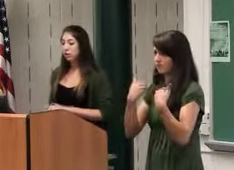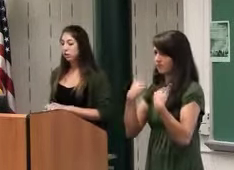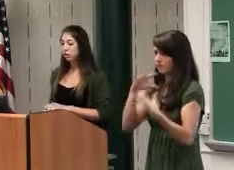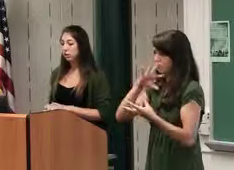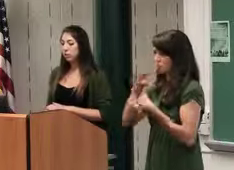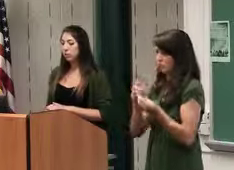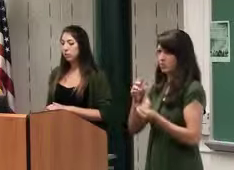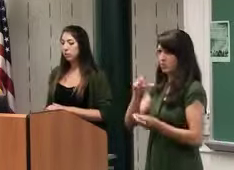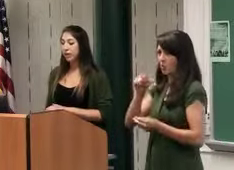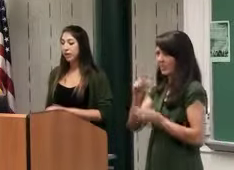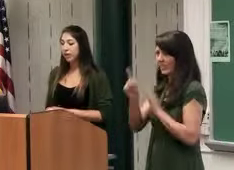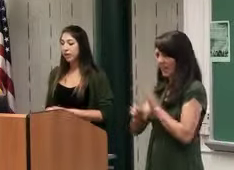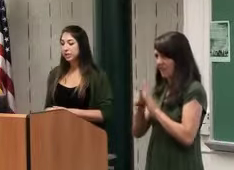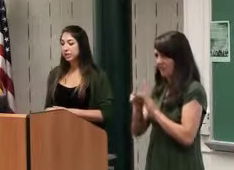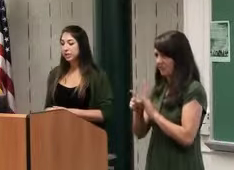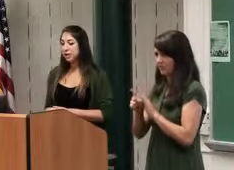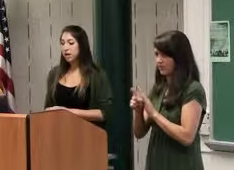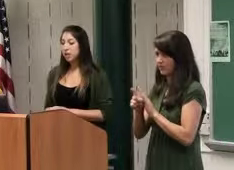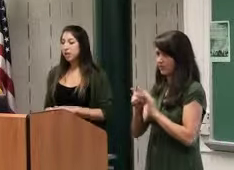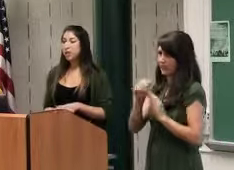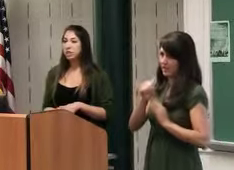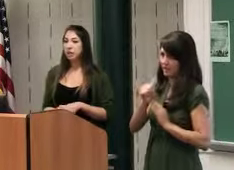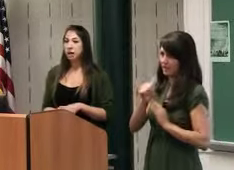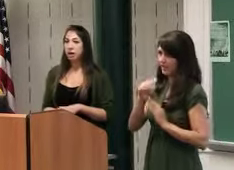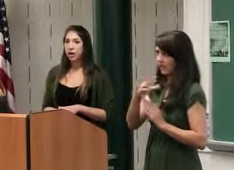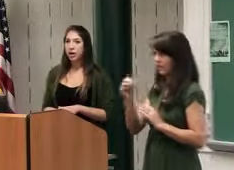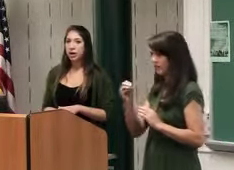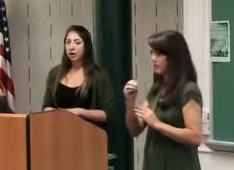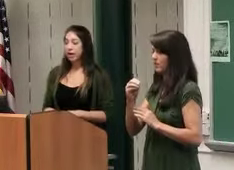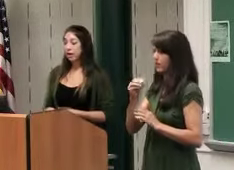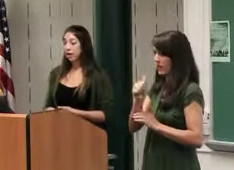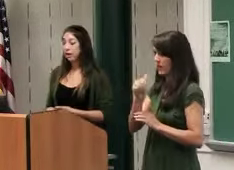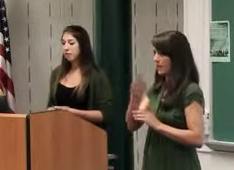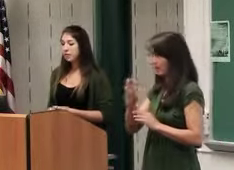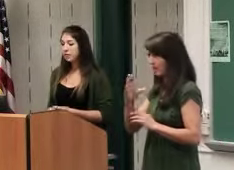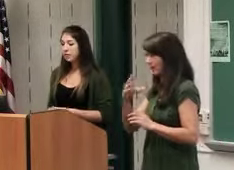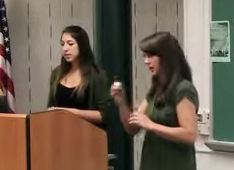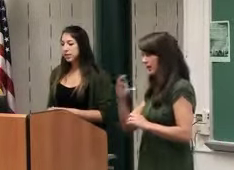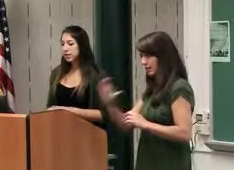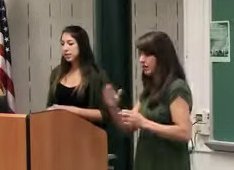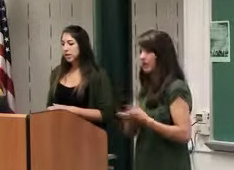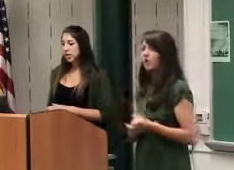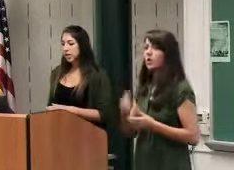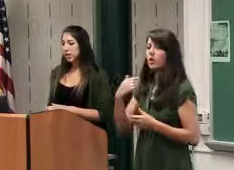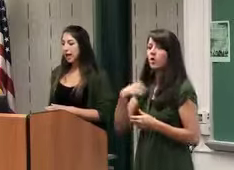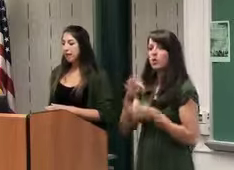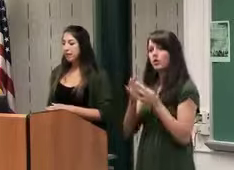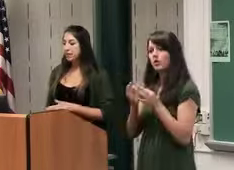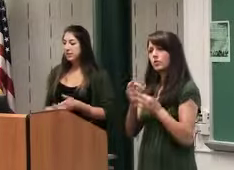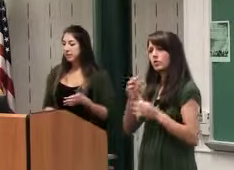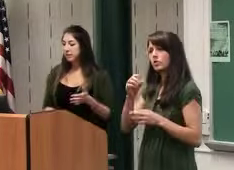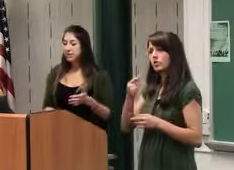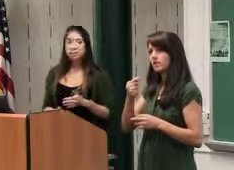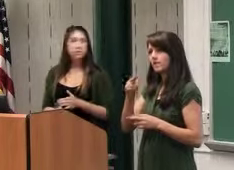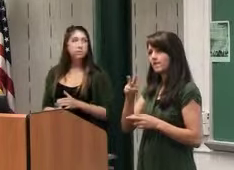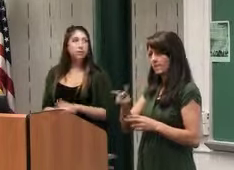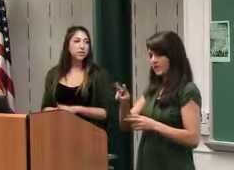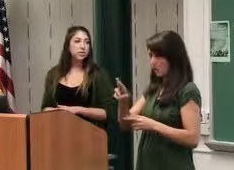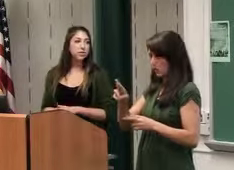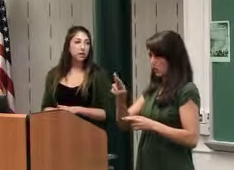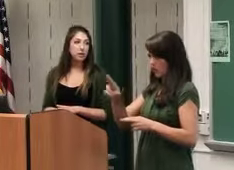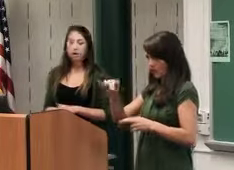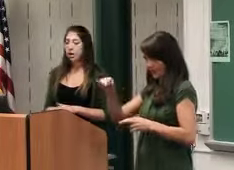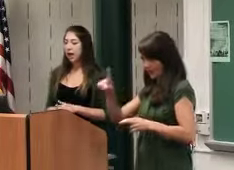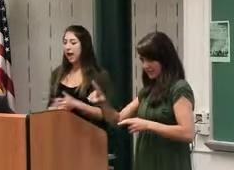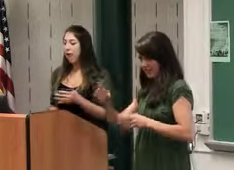and C. We worked the GVR RID conference. And this conference